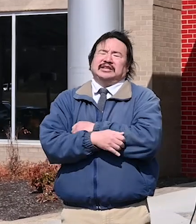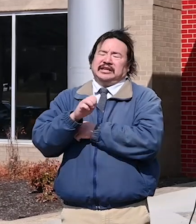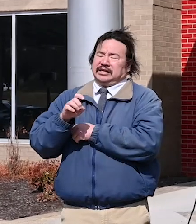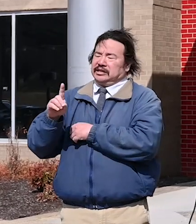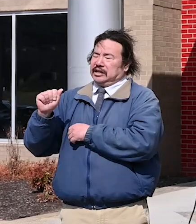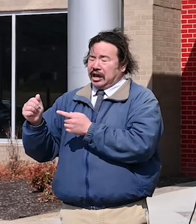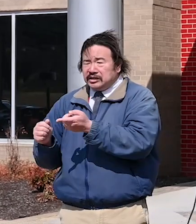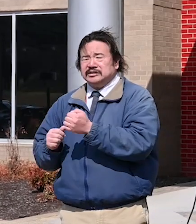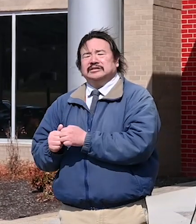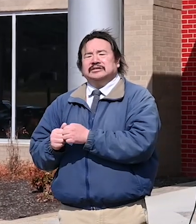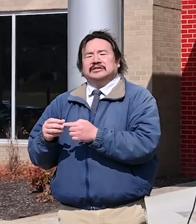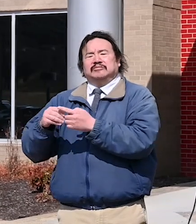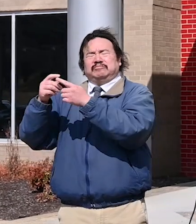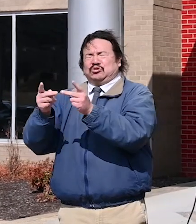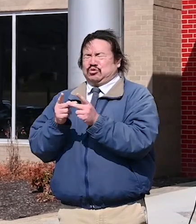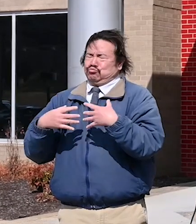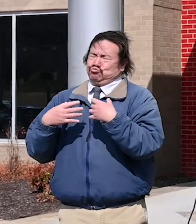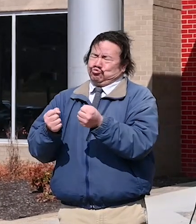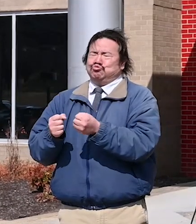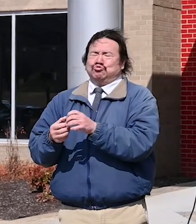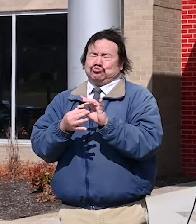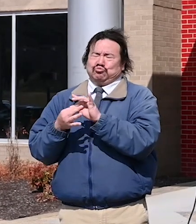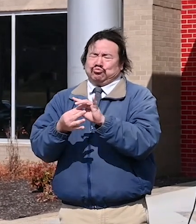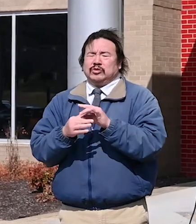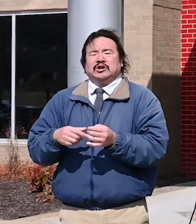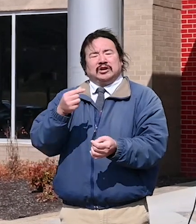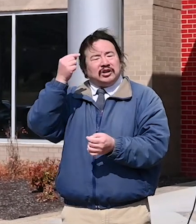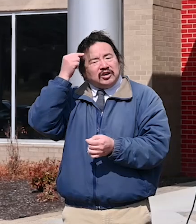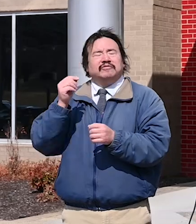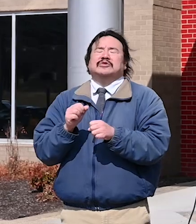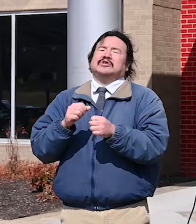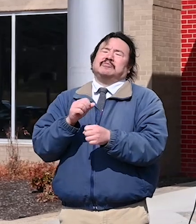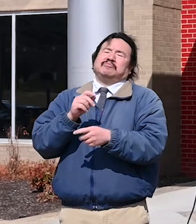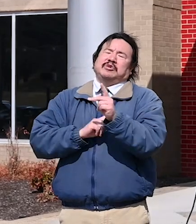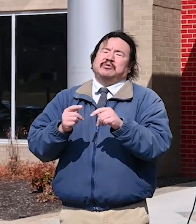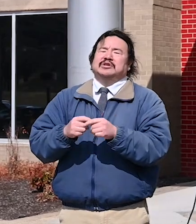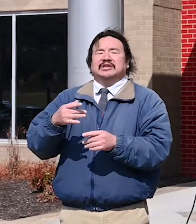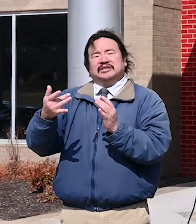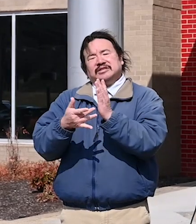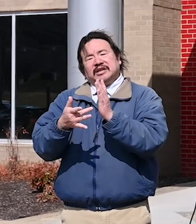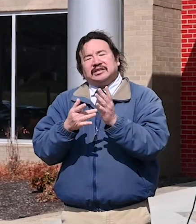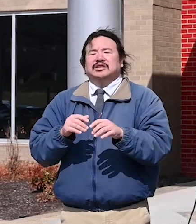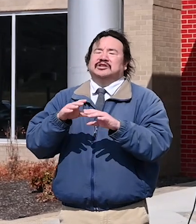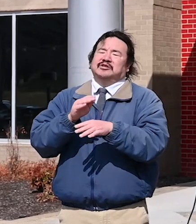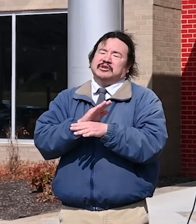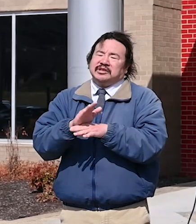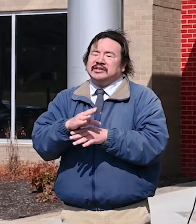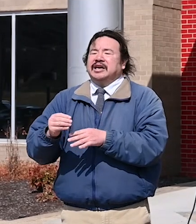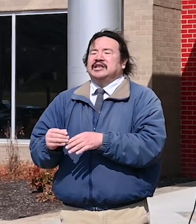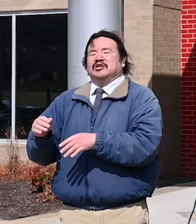uniquely positioned with a strong ecosystem of government contractors, technology firms, and business support